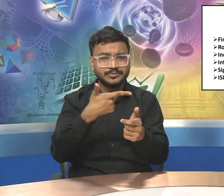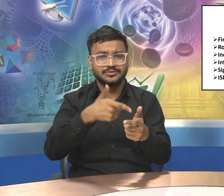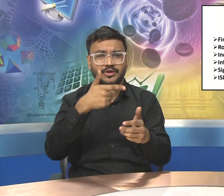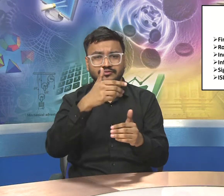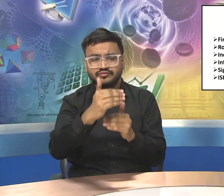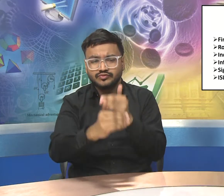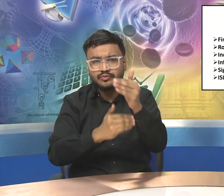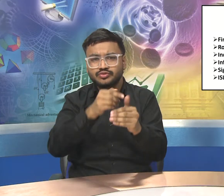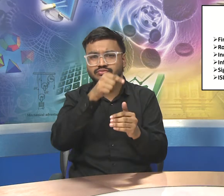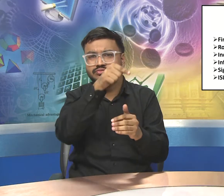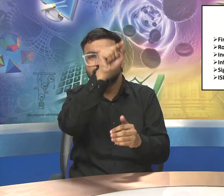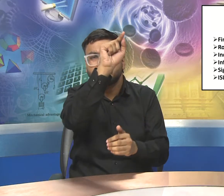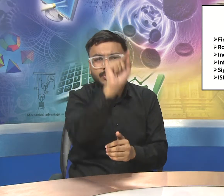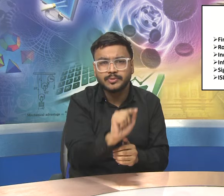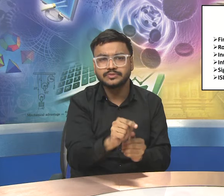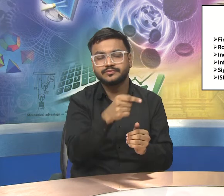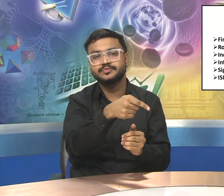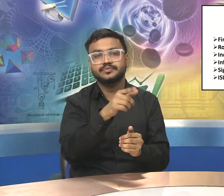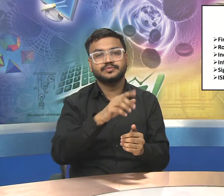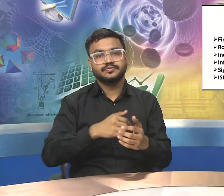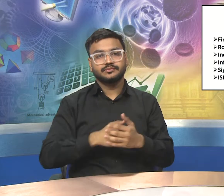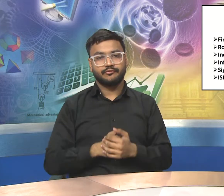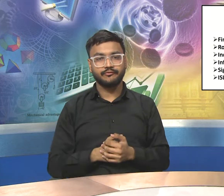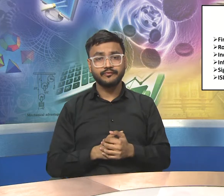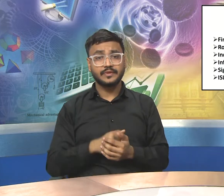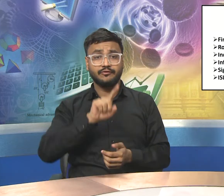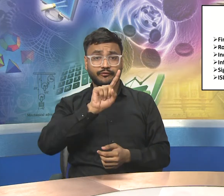In this topic, following points to be discussed.